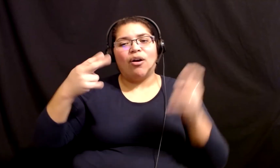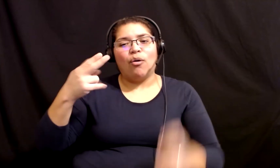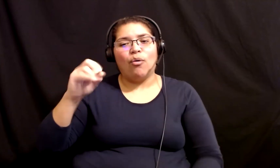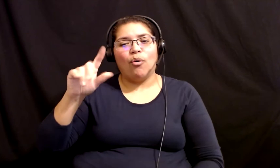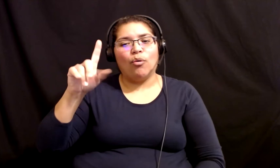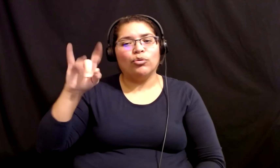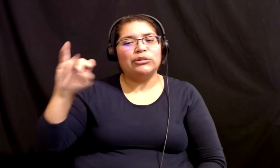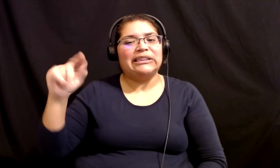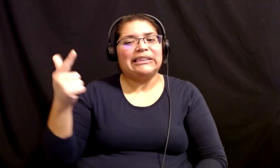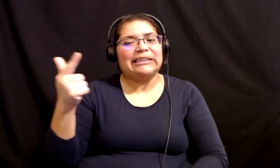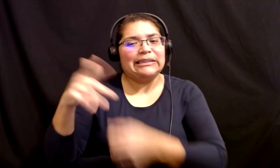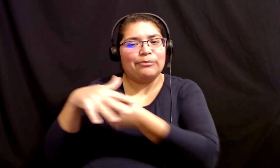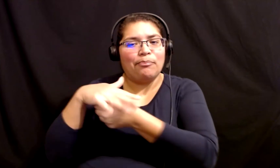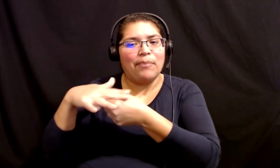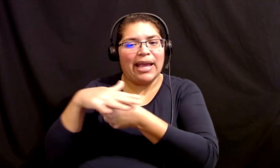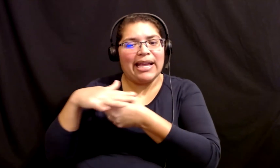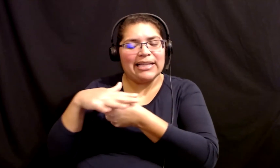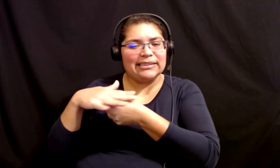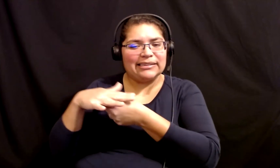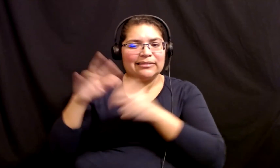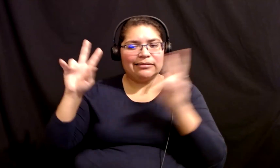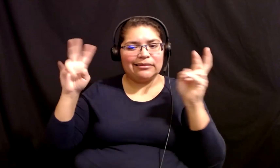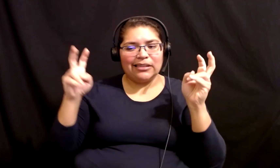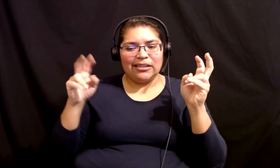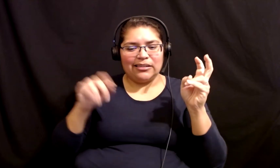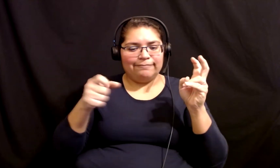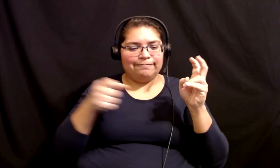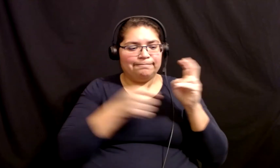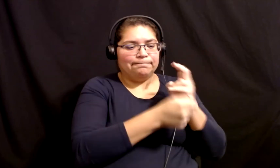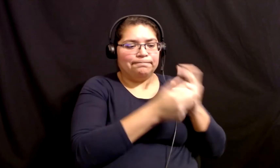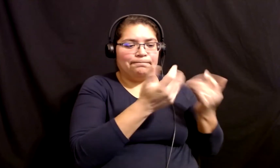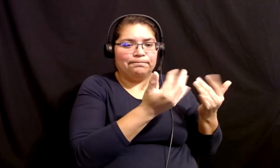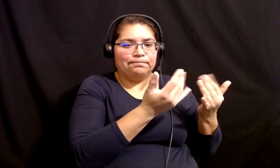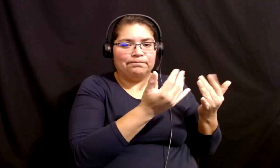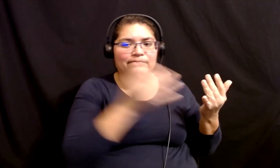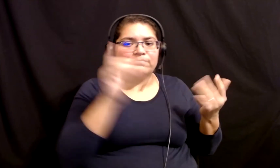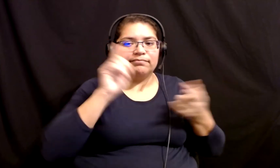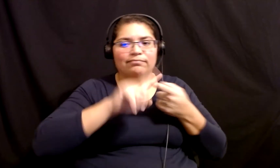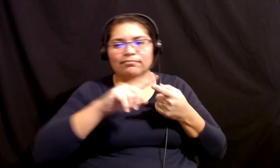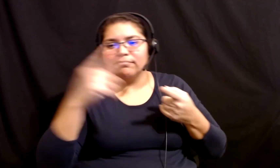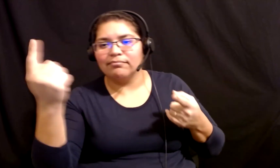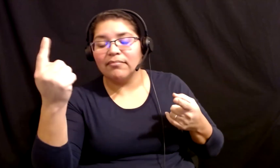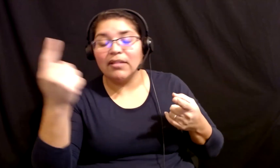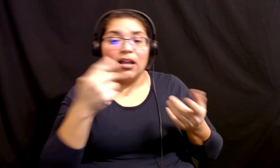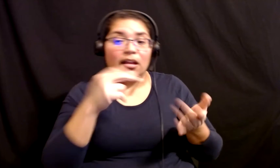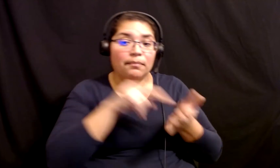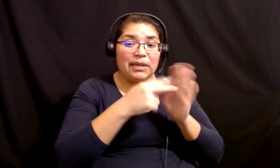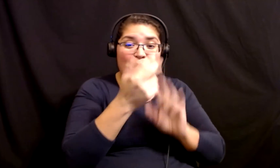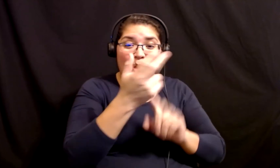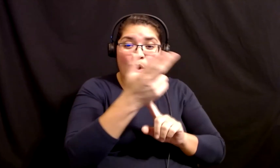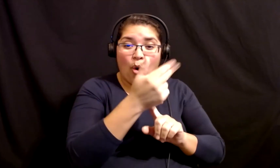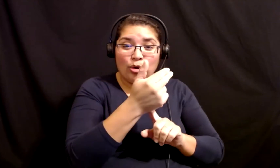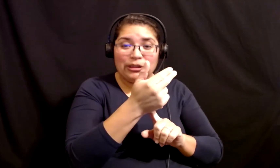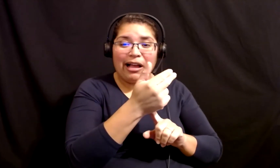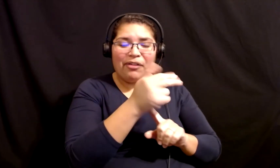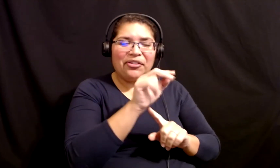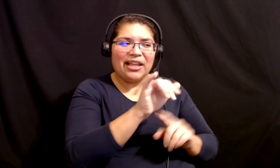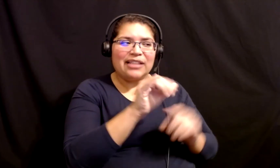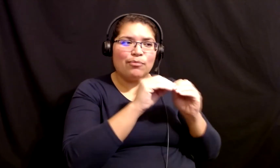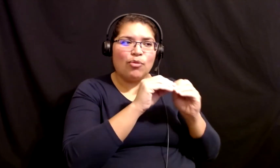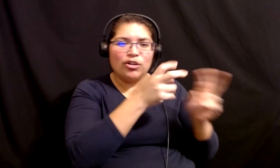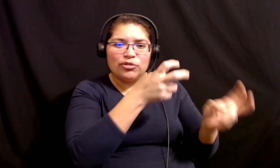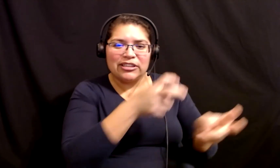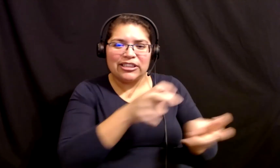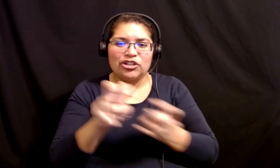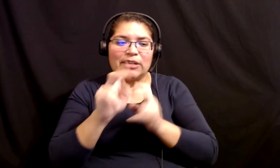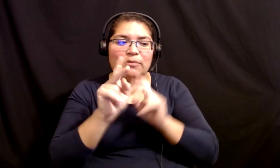that's looking at is there the use of hoteling as kind of a transitional space for people, getting